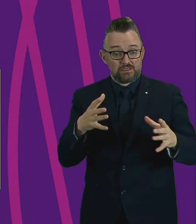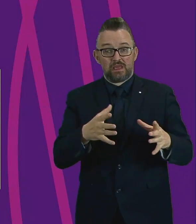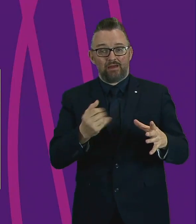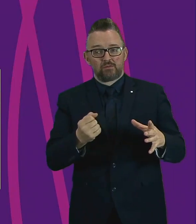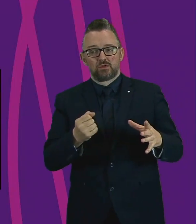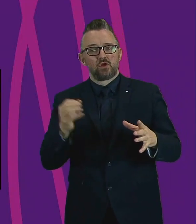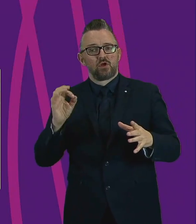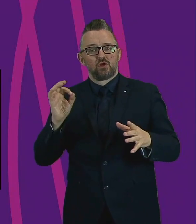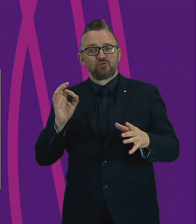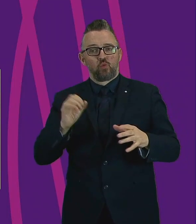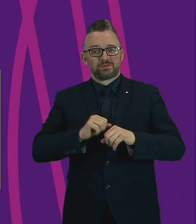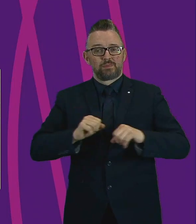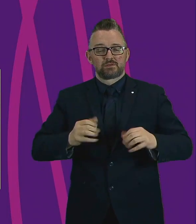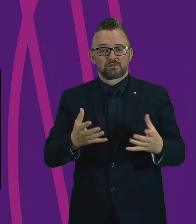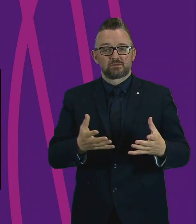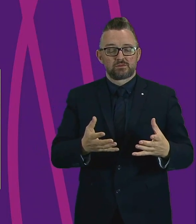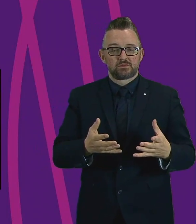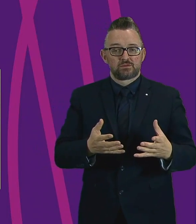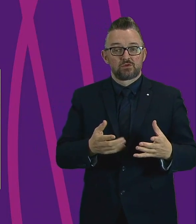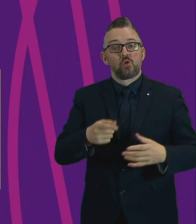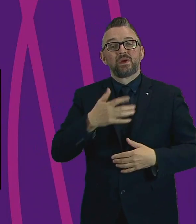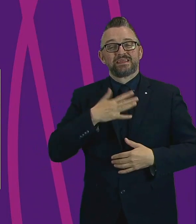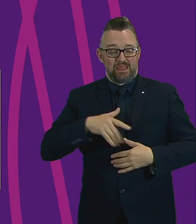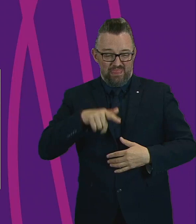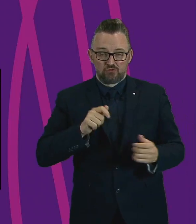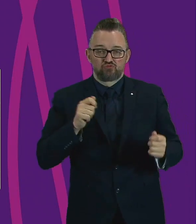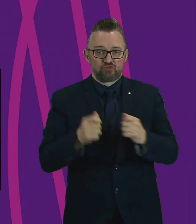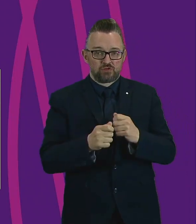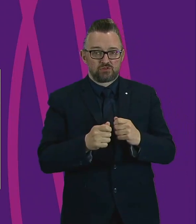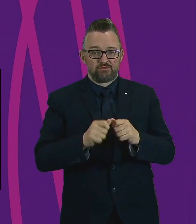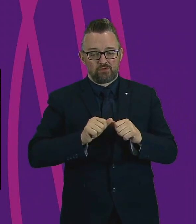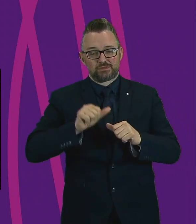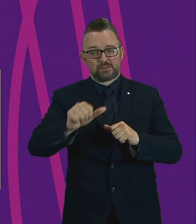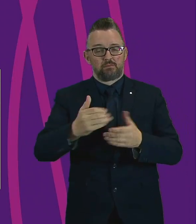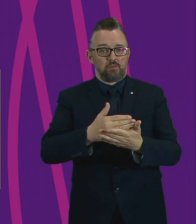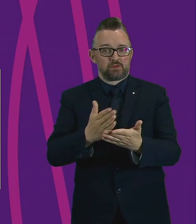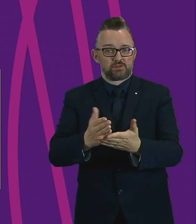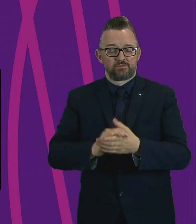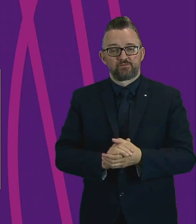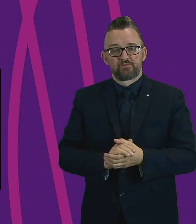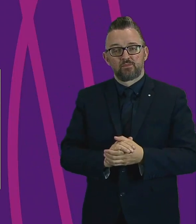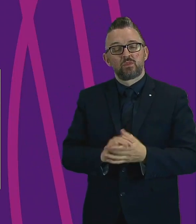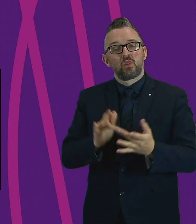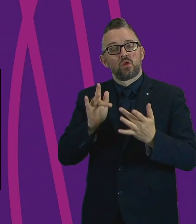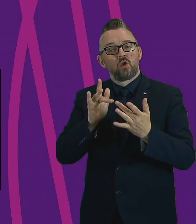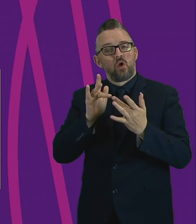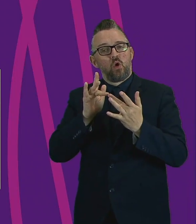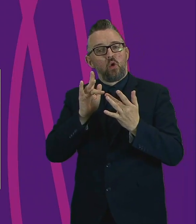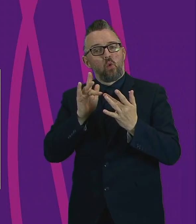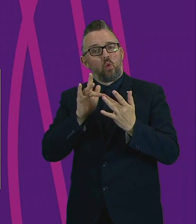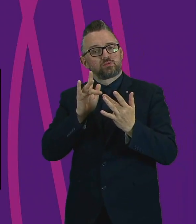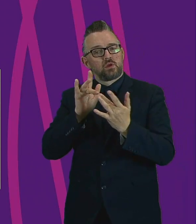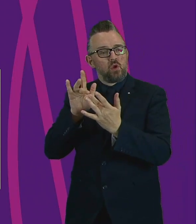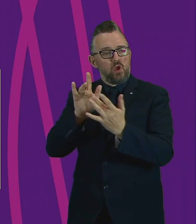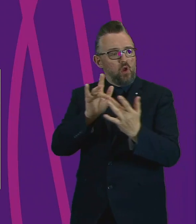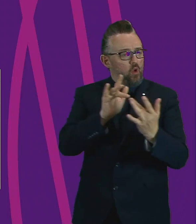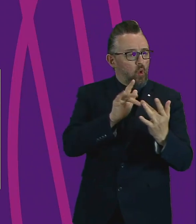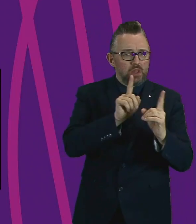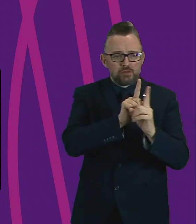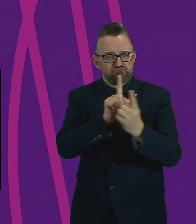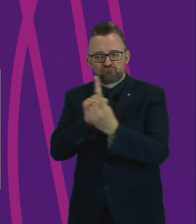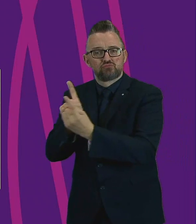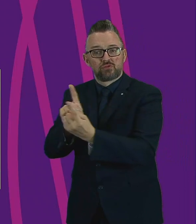This must change if we are to make a success of the next stage of our response. Contact tracing is going to be an increasingly important weapon in the NHS's